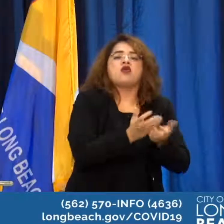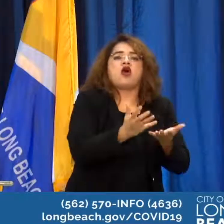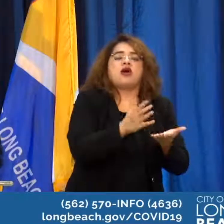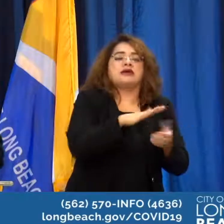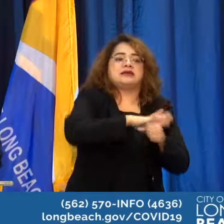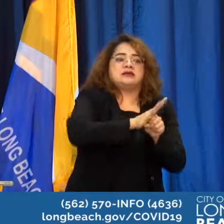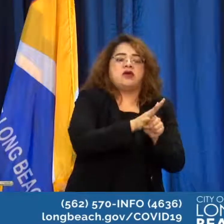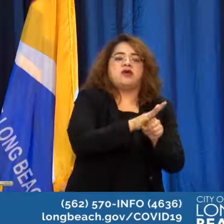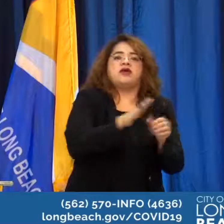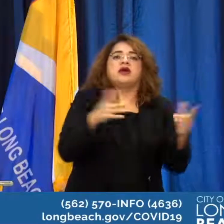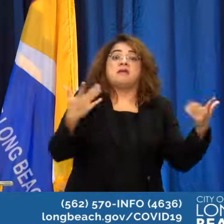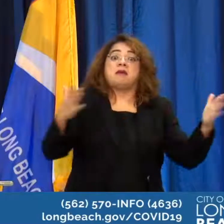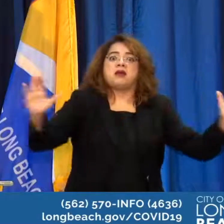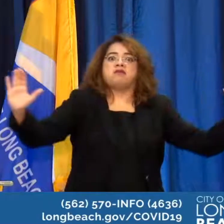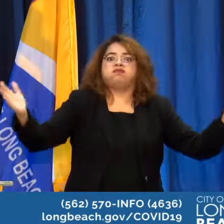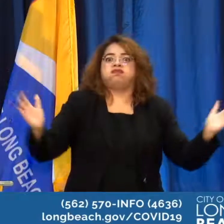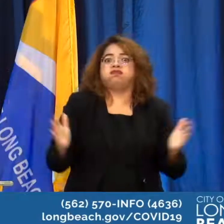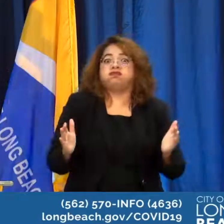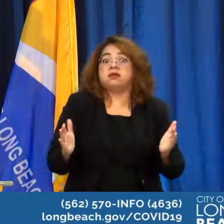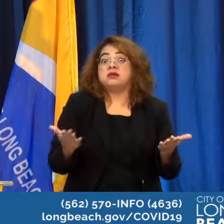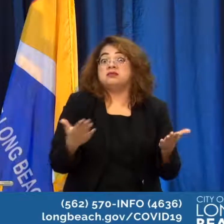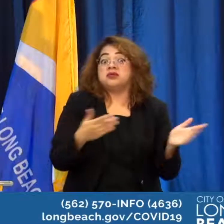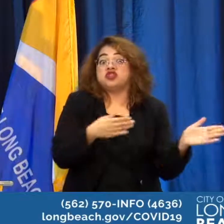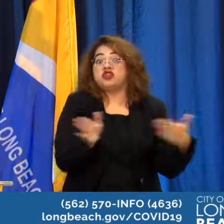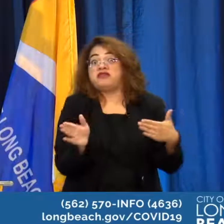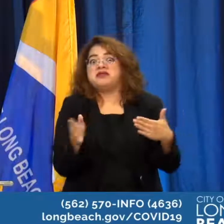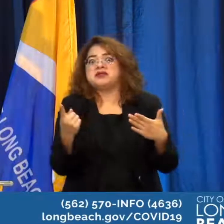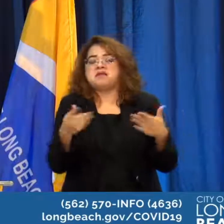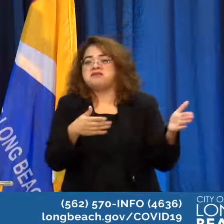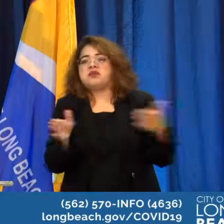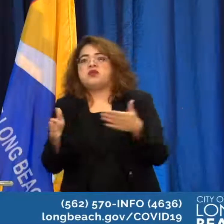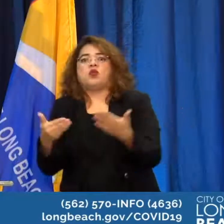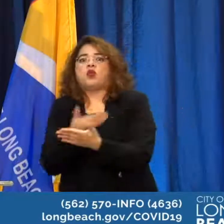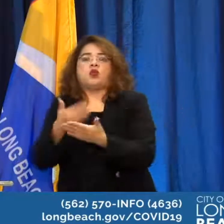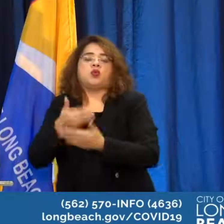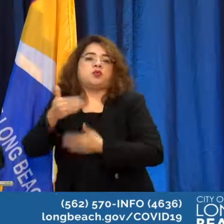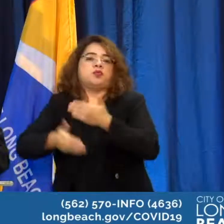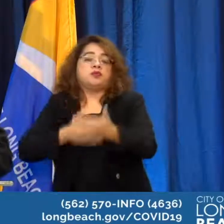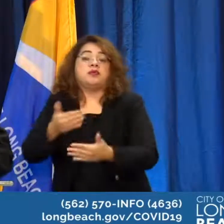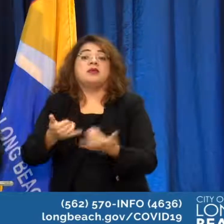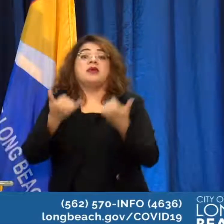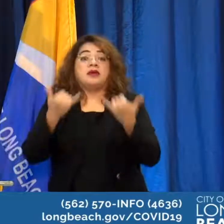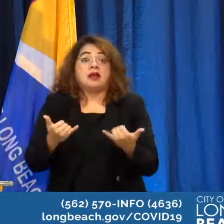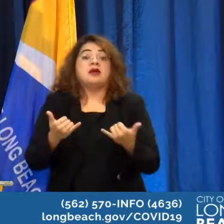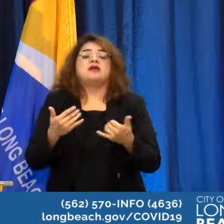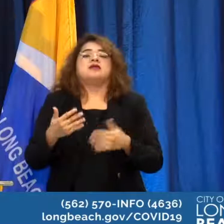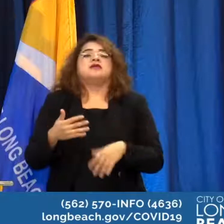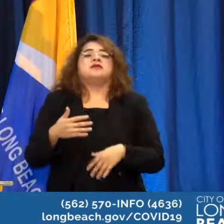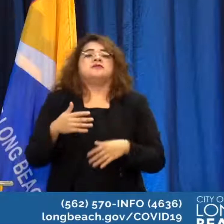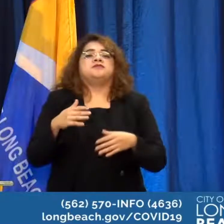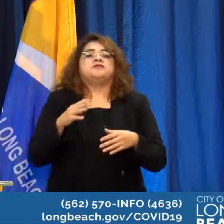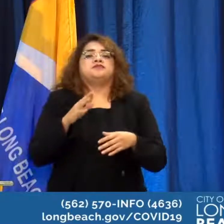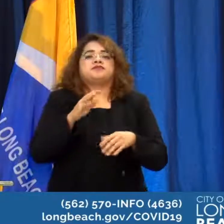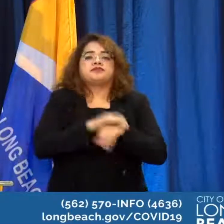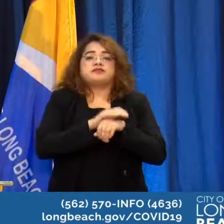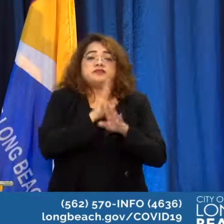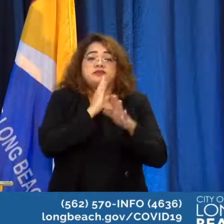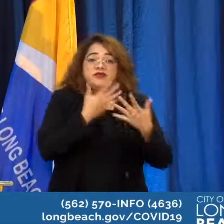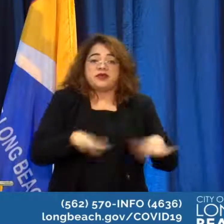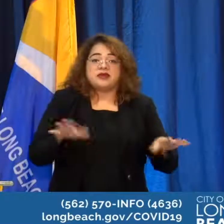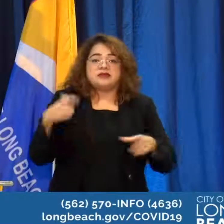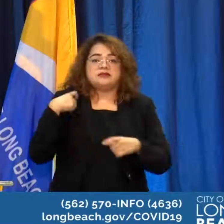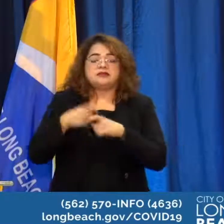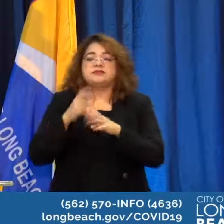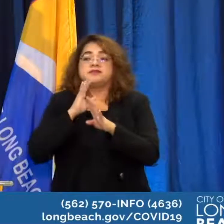That concludes our questions, and now we'll move on to some remarks in Spanish. Okay. Gracias. So